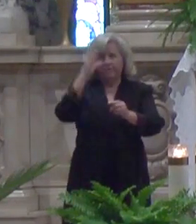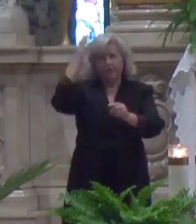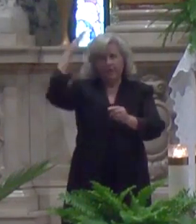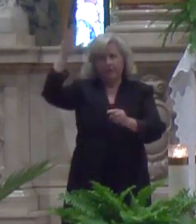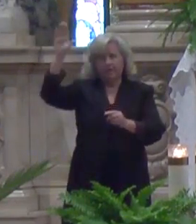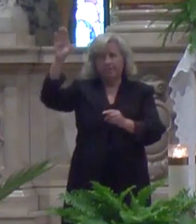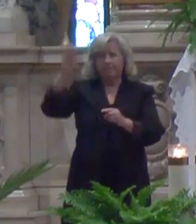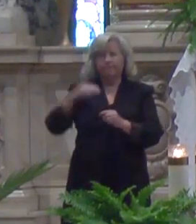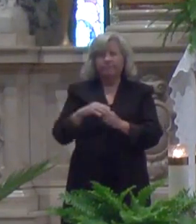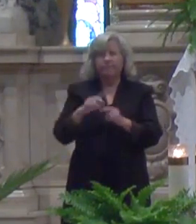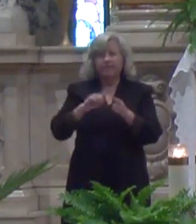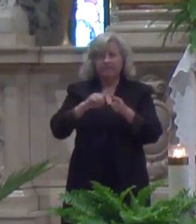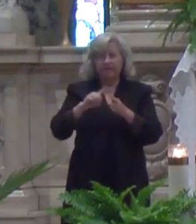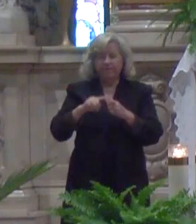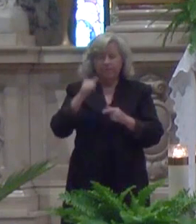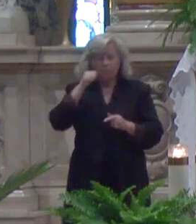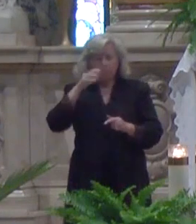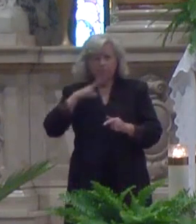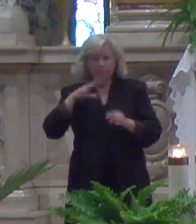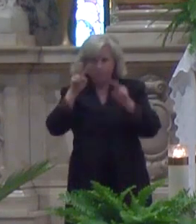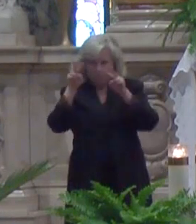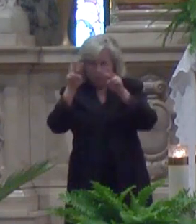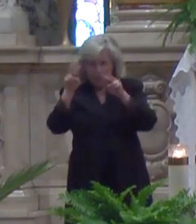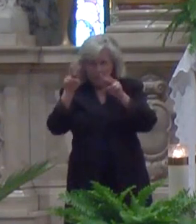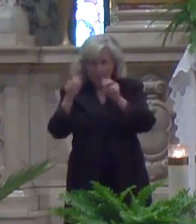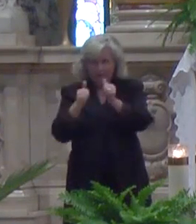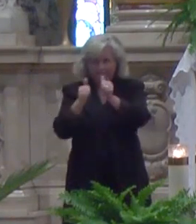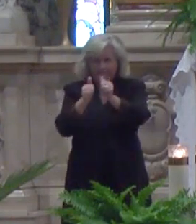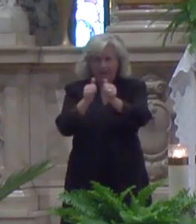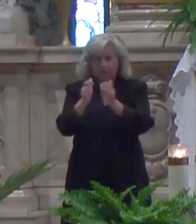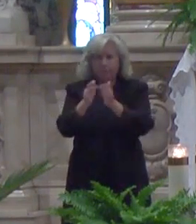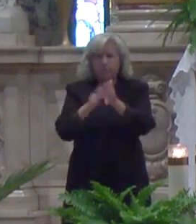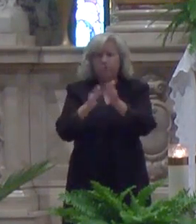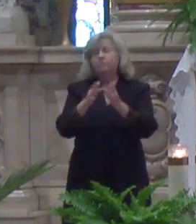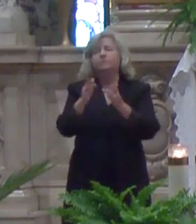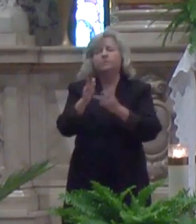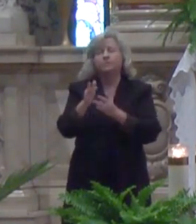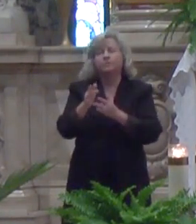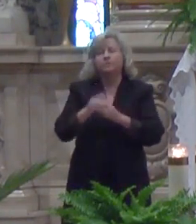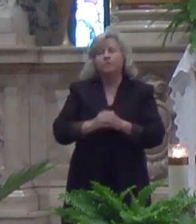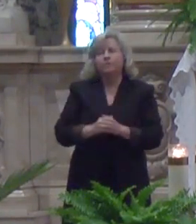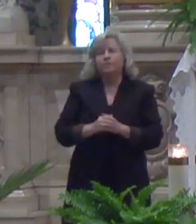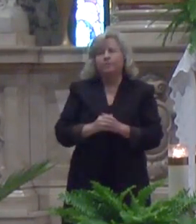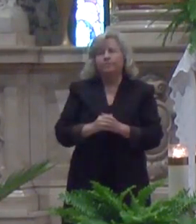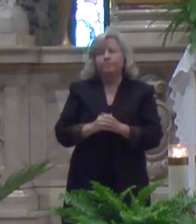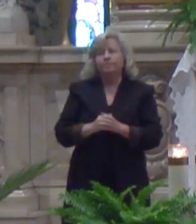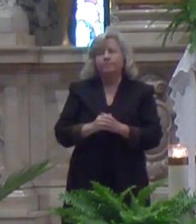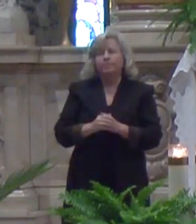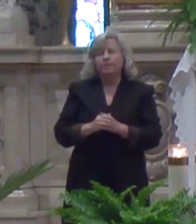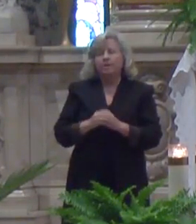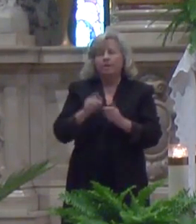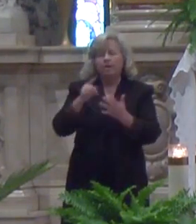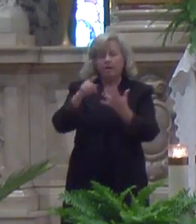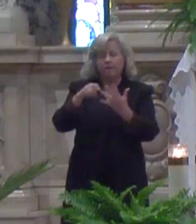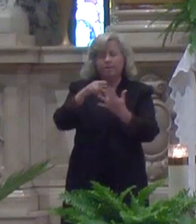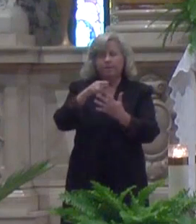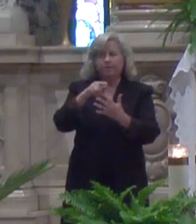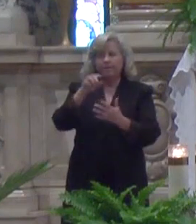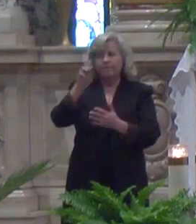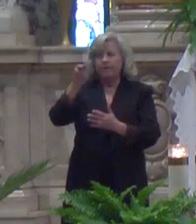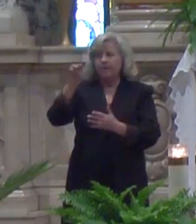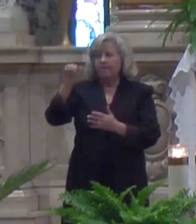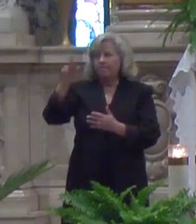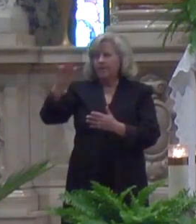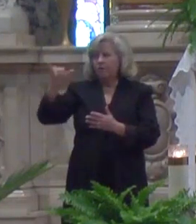there, looking on from a distance, who had followed Jesus from Galilee, ministering to him. Among them were Mary Magdalene,